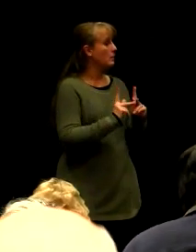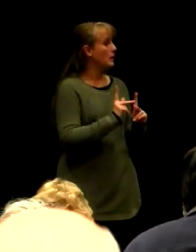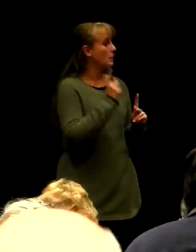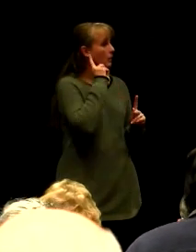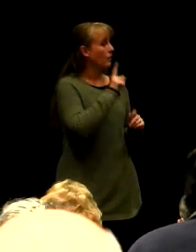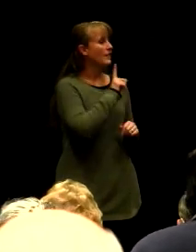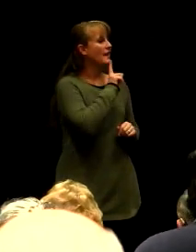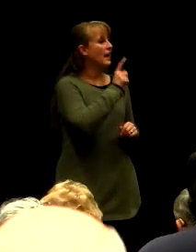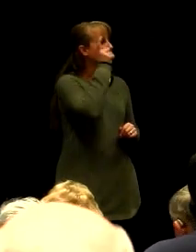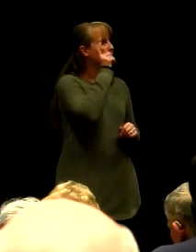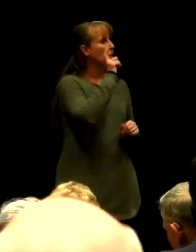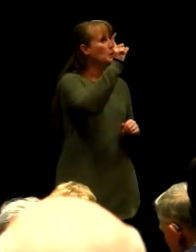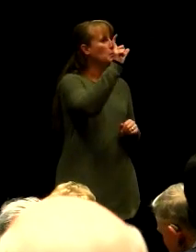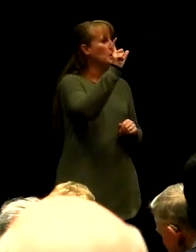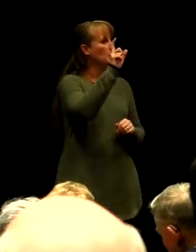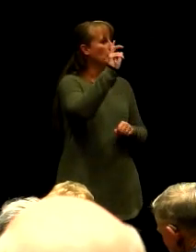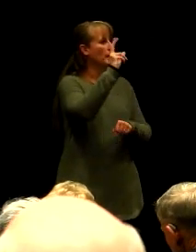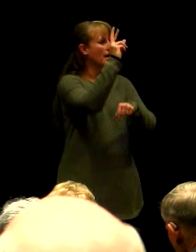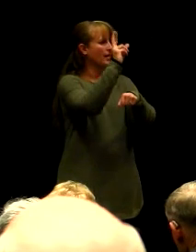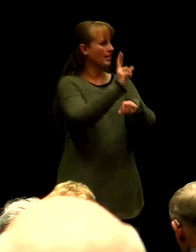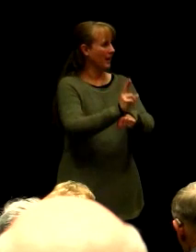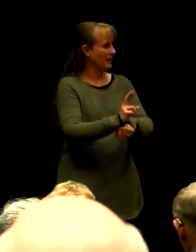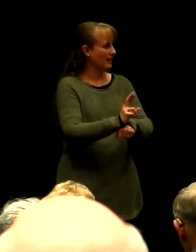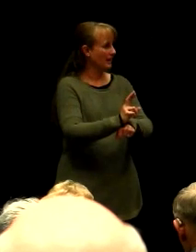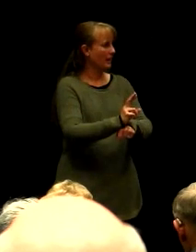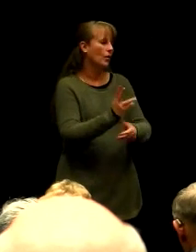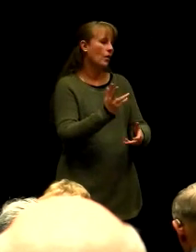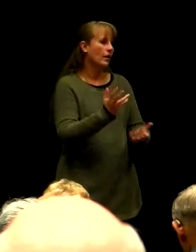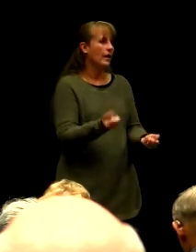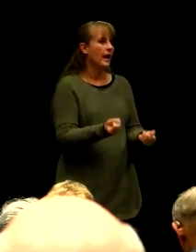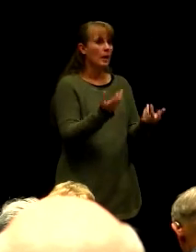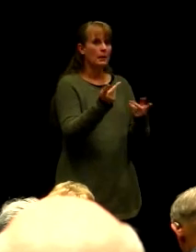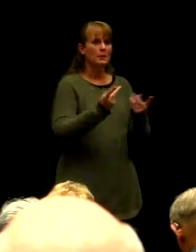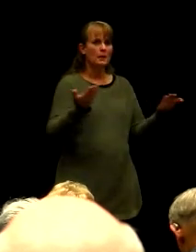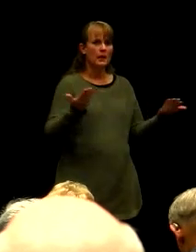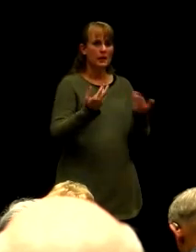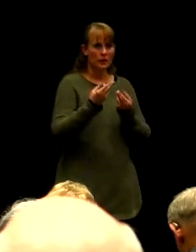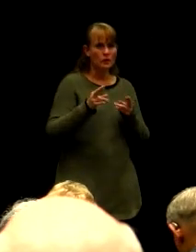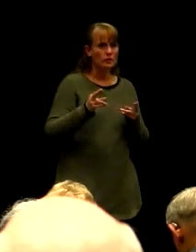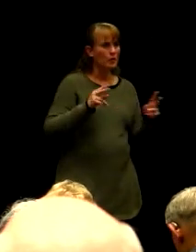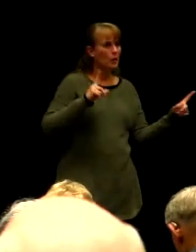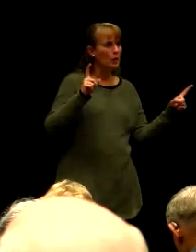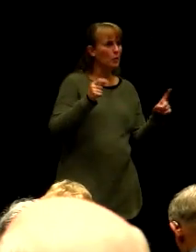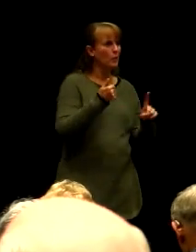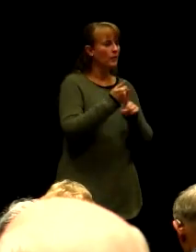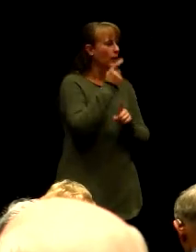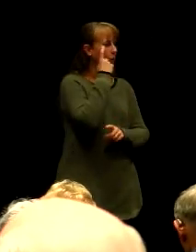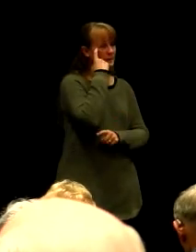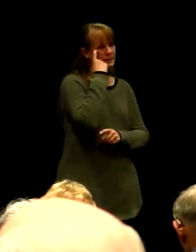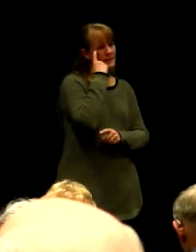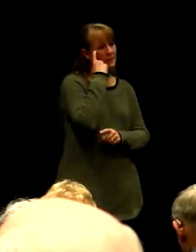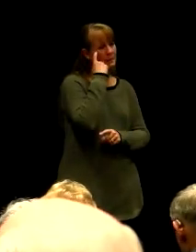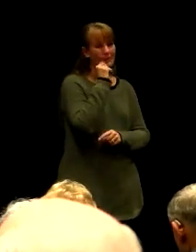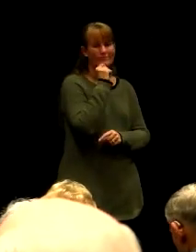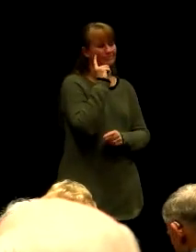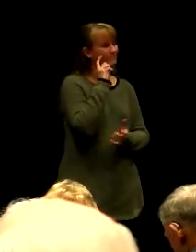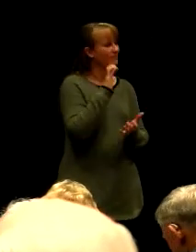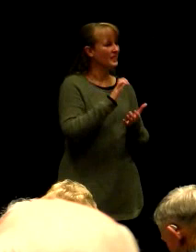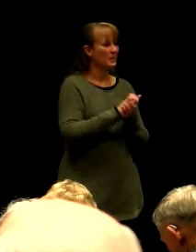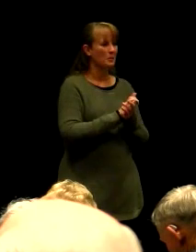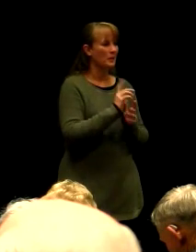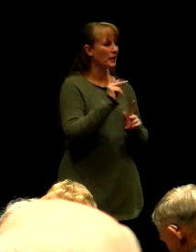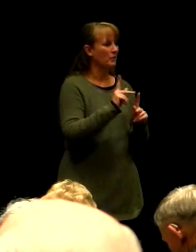to the actual moon landing? And maybe how many people in this room were skeptical or did not believe